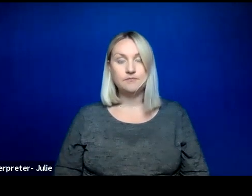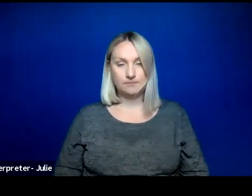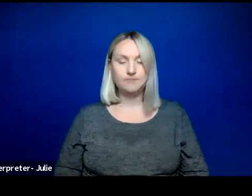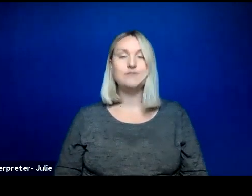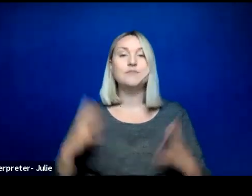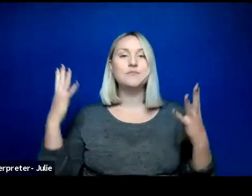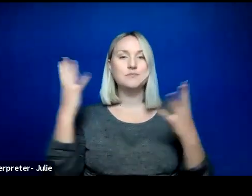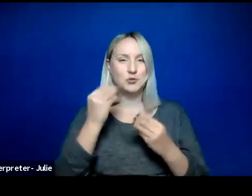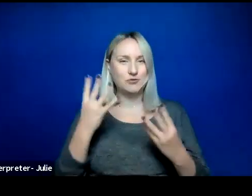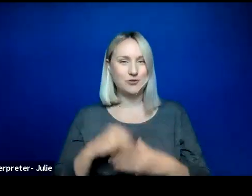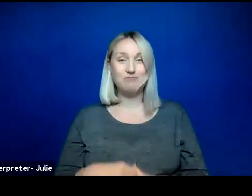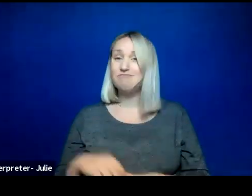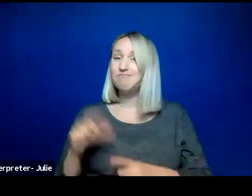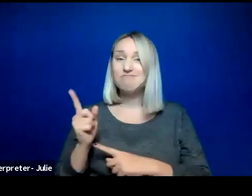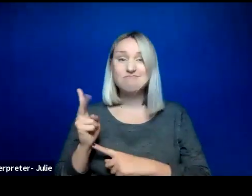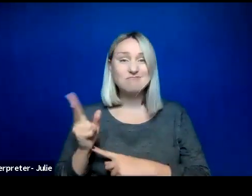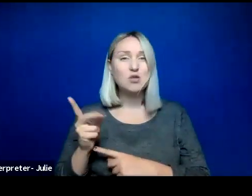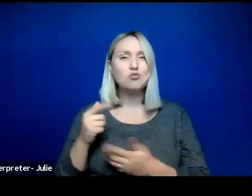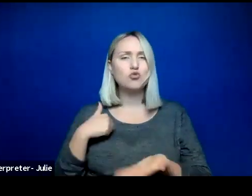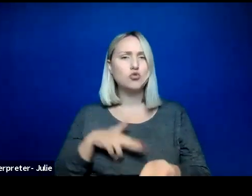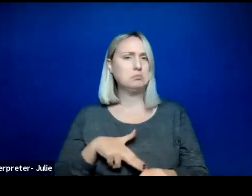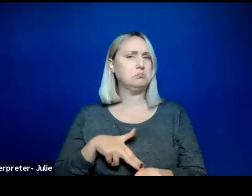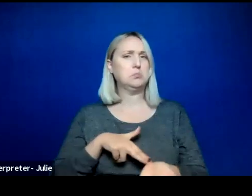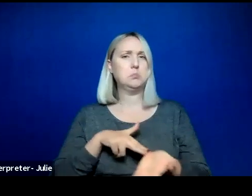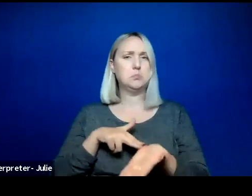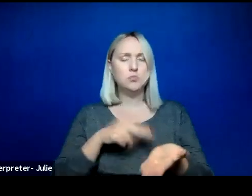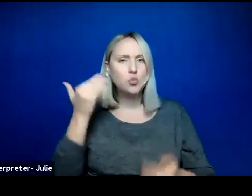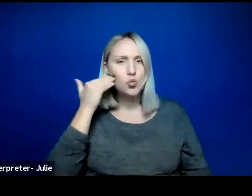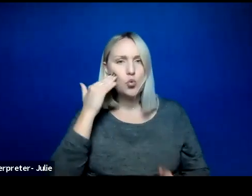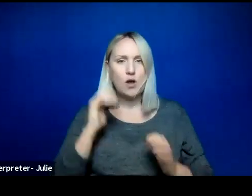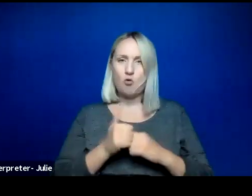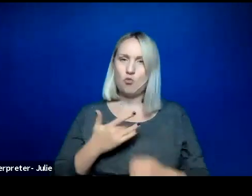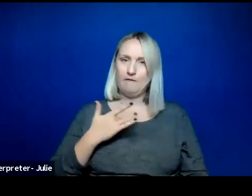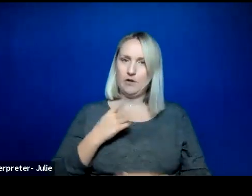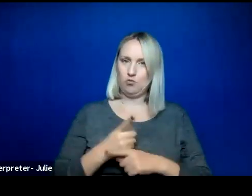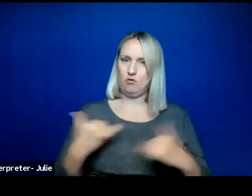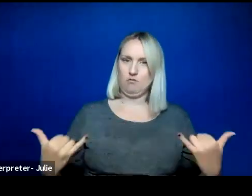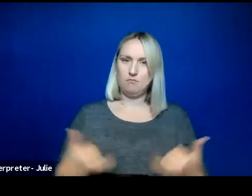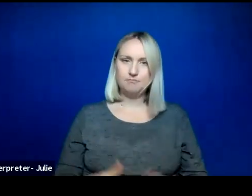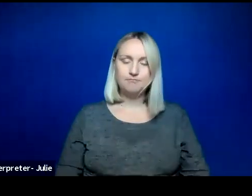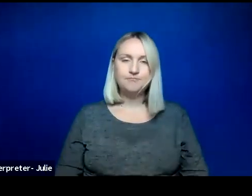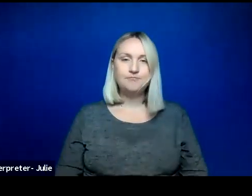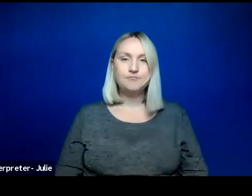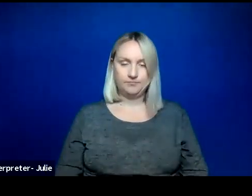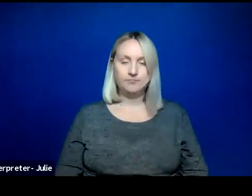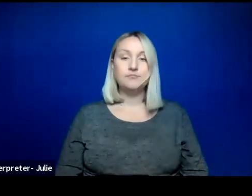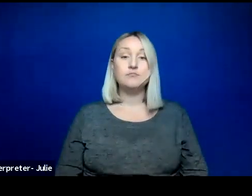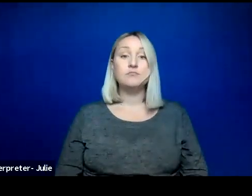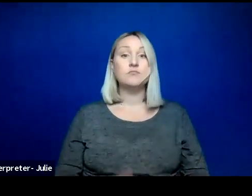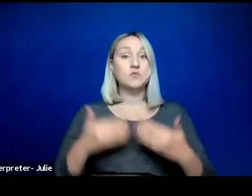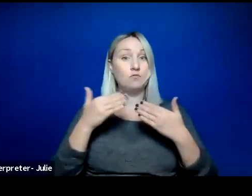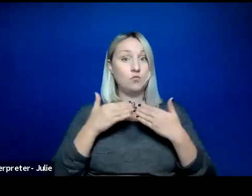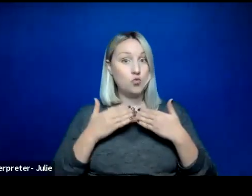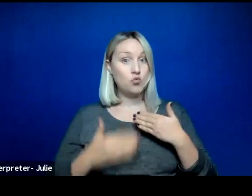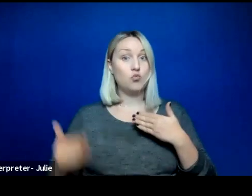Beautiful. That only took a few seconds to check in with yourself, to note how do you feel right now. So for the rest of